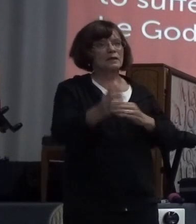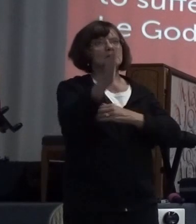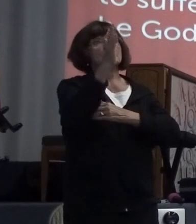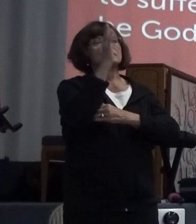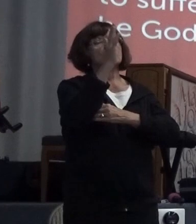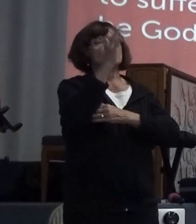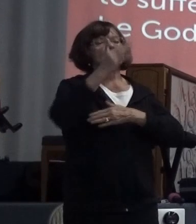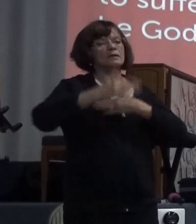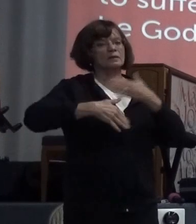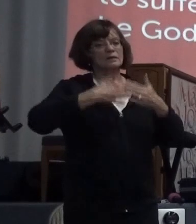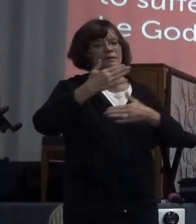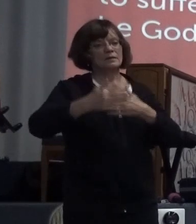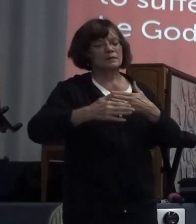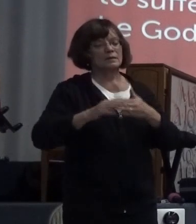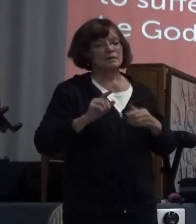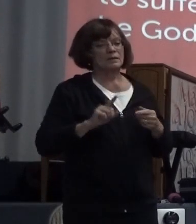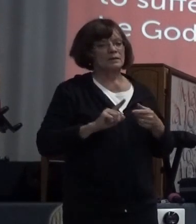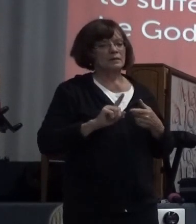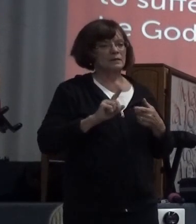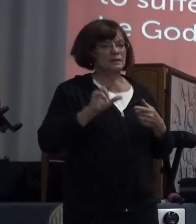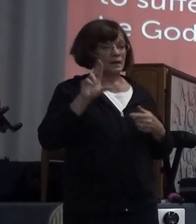evil.